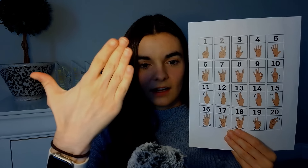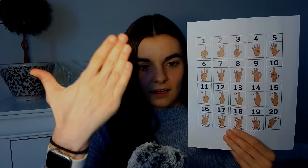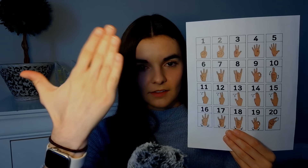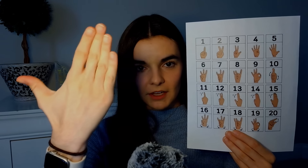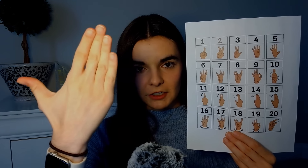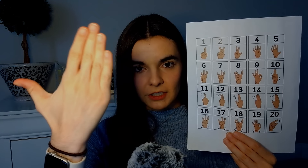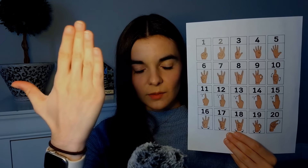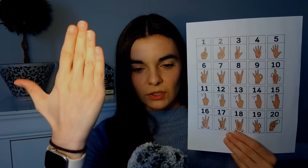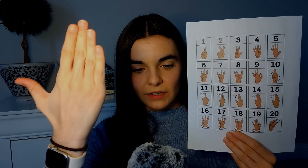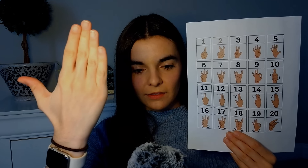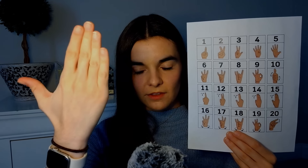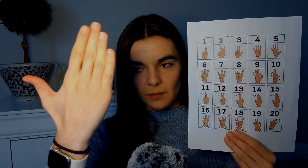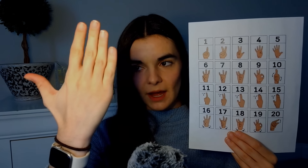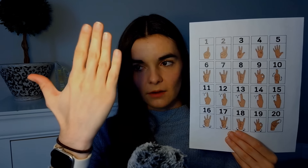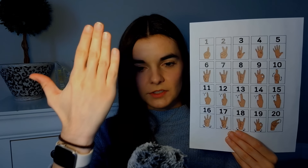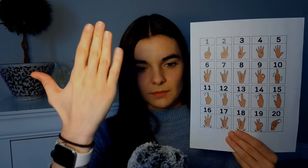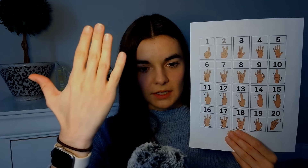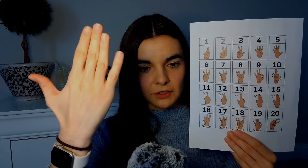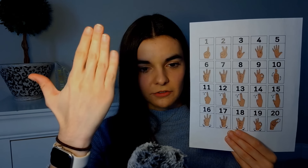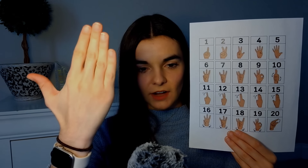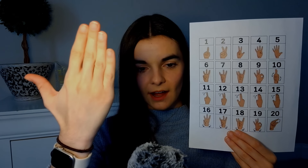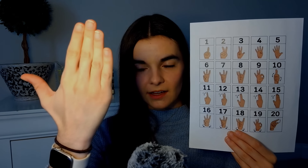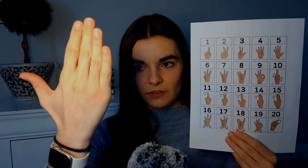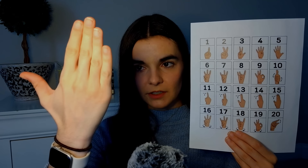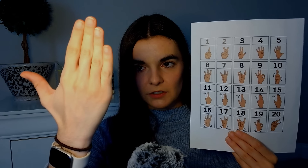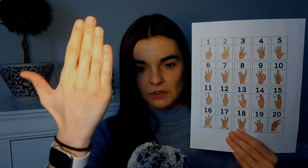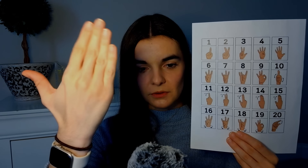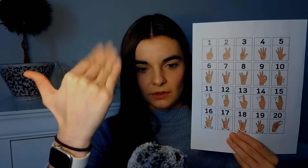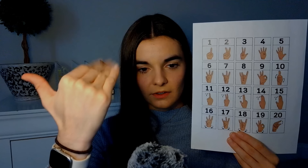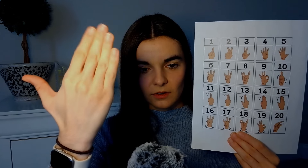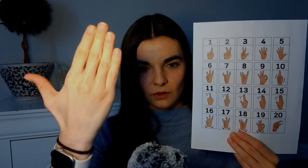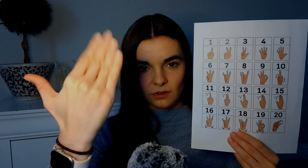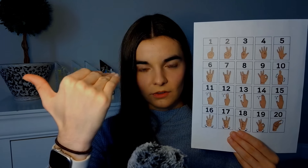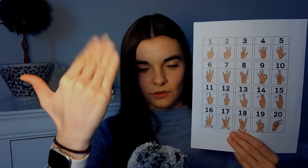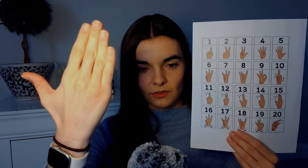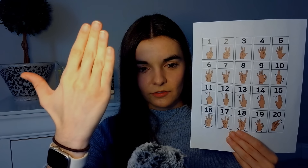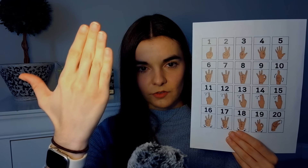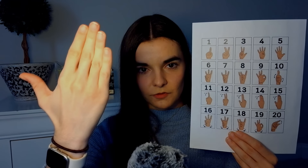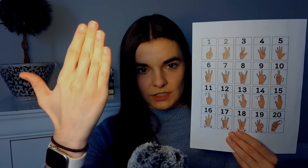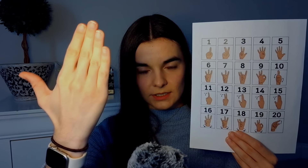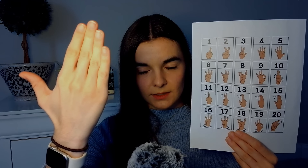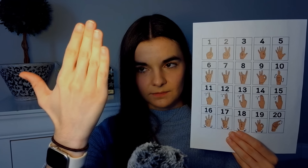Then you're going to put your thumb out to make your 5 and do 15.